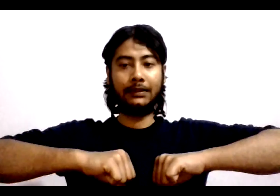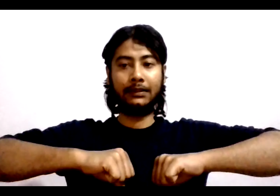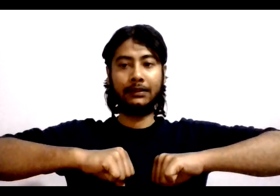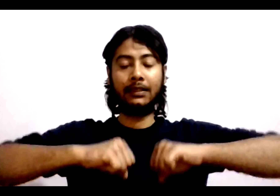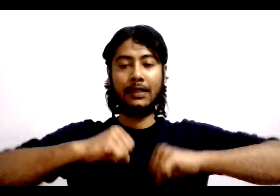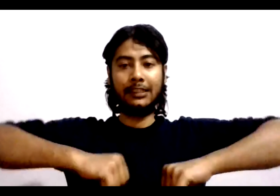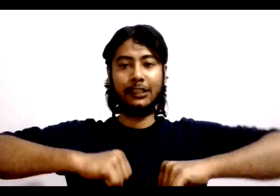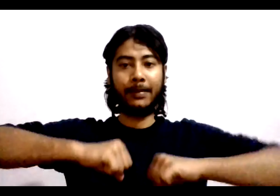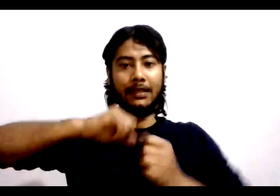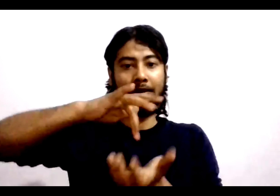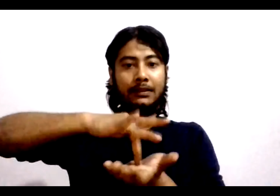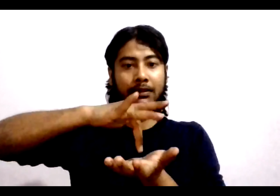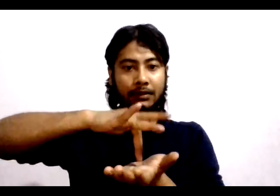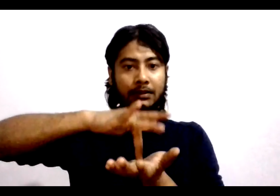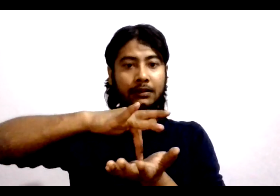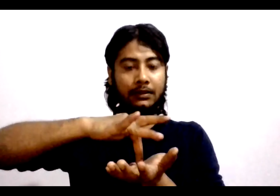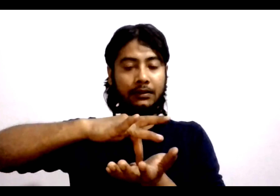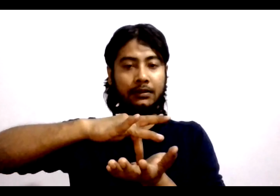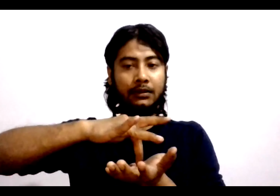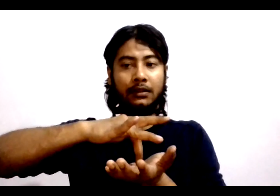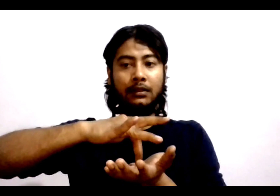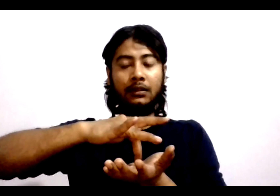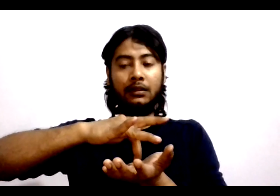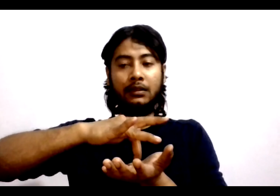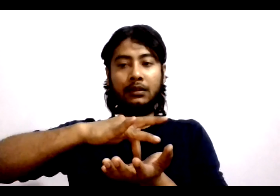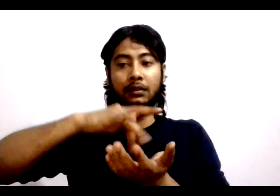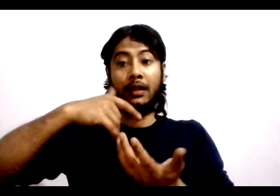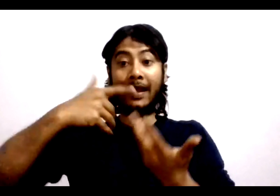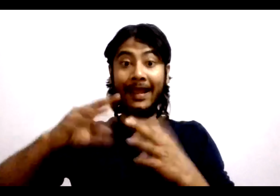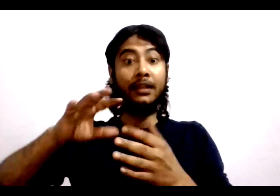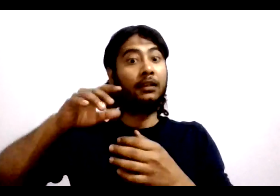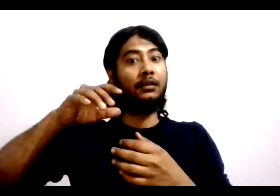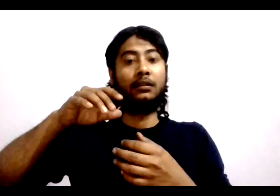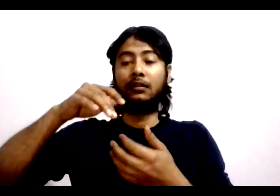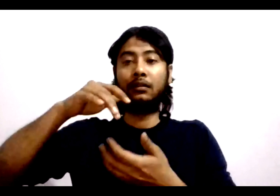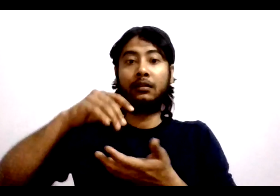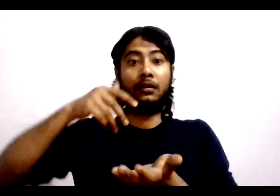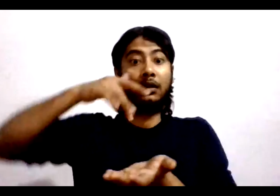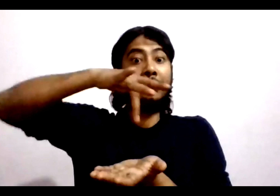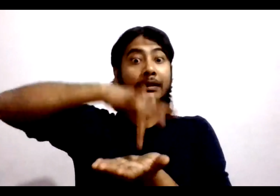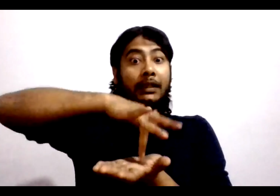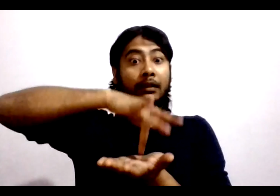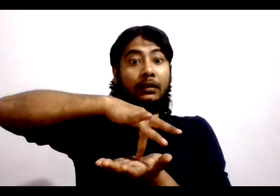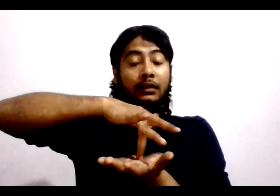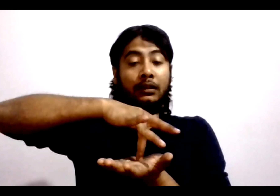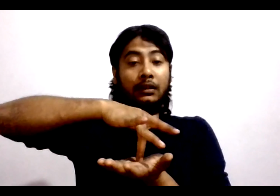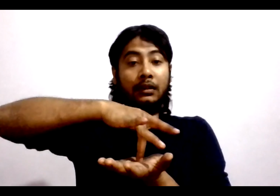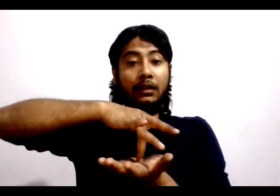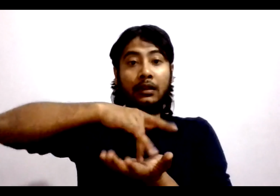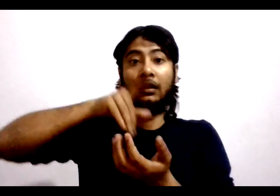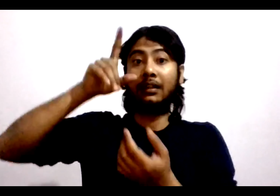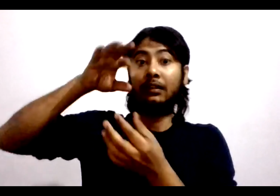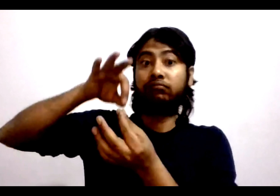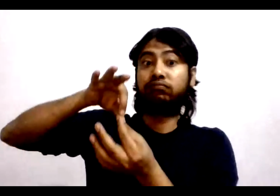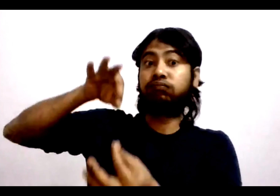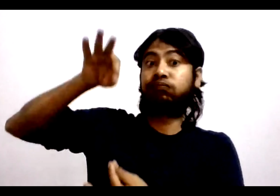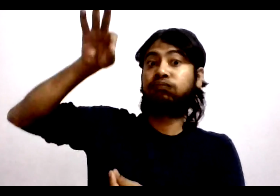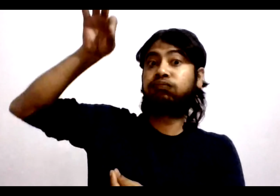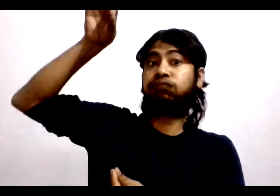bhi aap entrance kar rahe hain, all these places need to have accessibility, vertical clearance of 2100 millimeter,